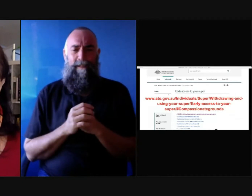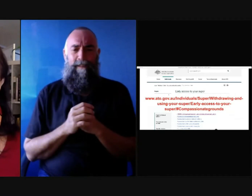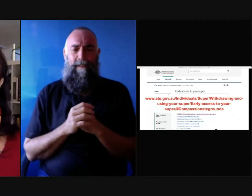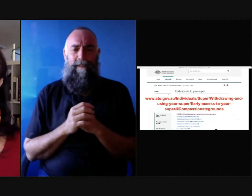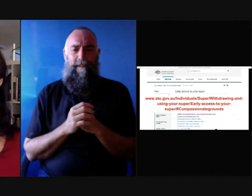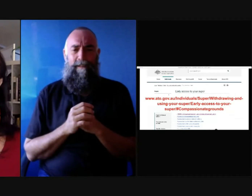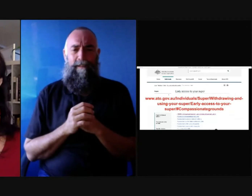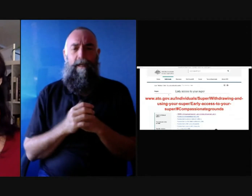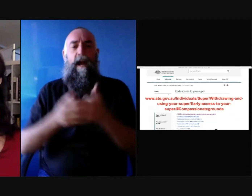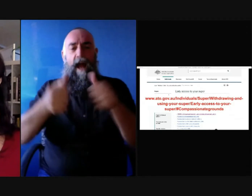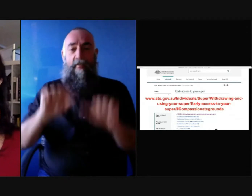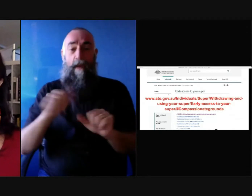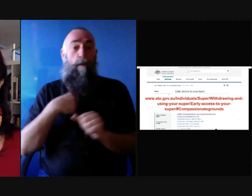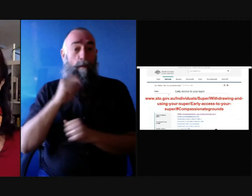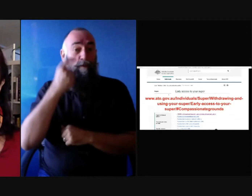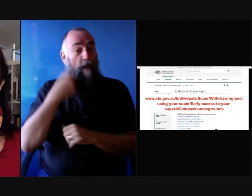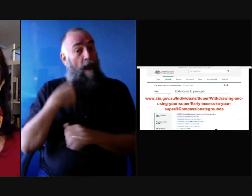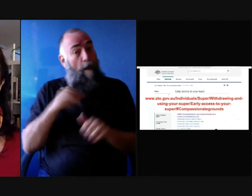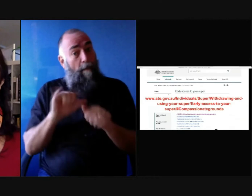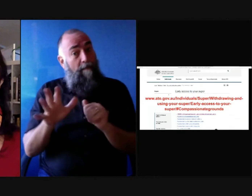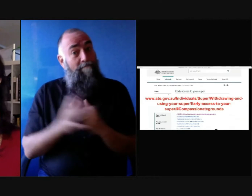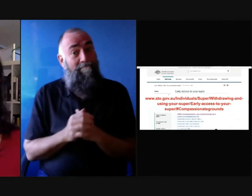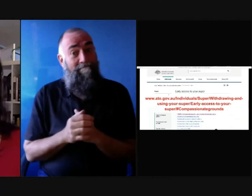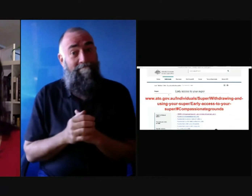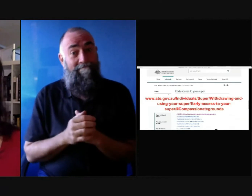we will do our best, won't we?